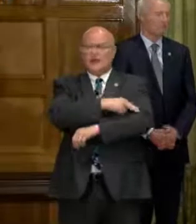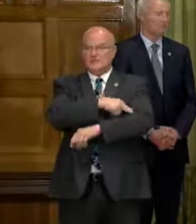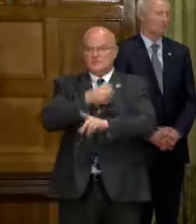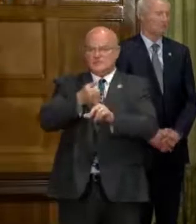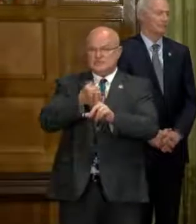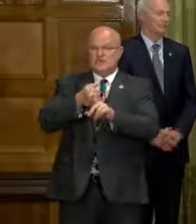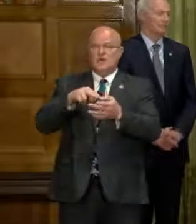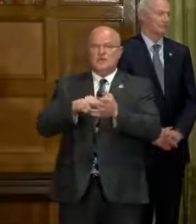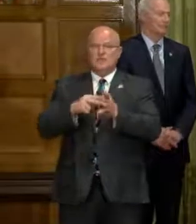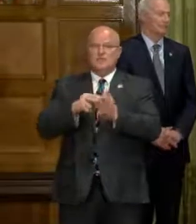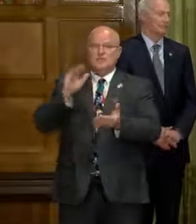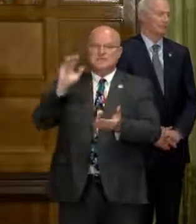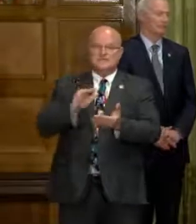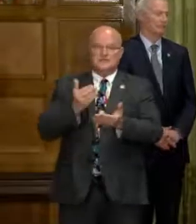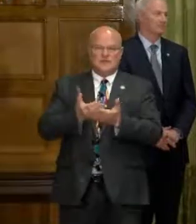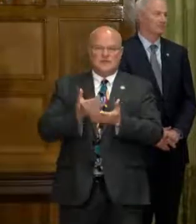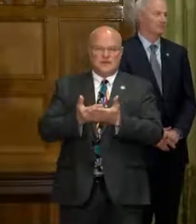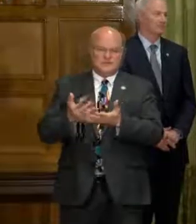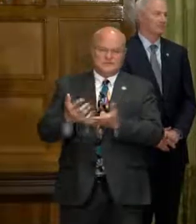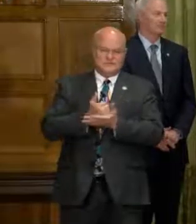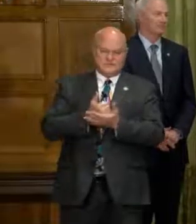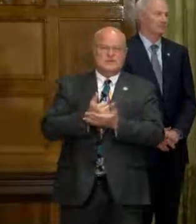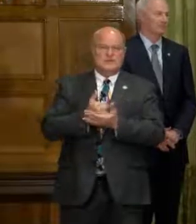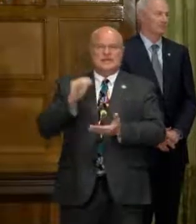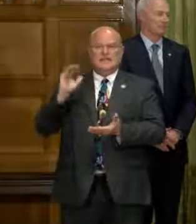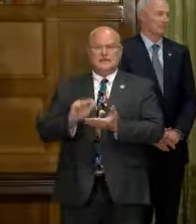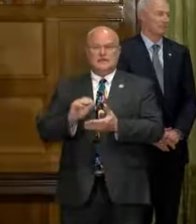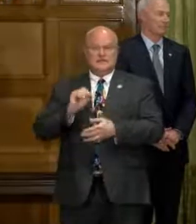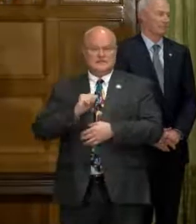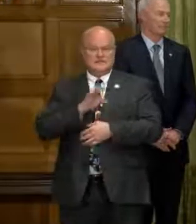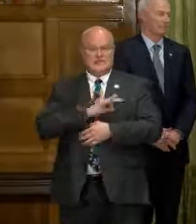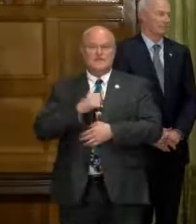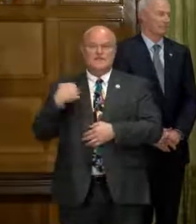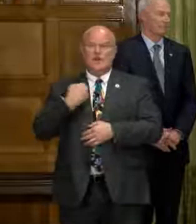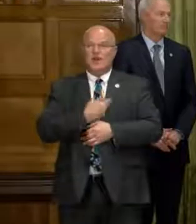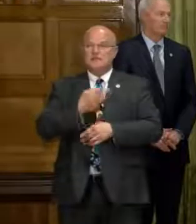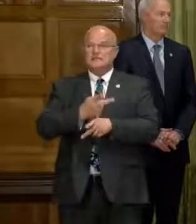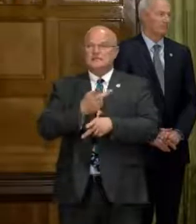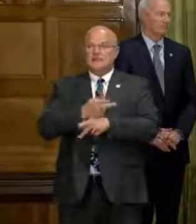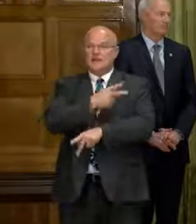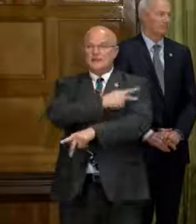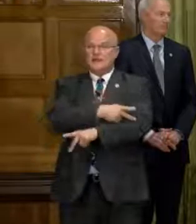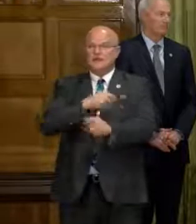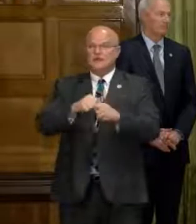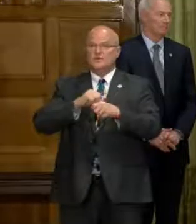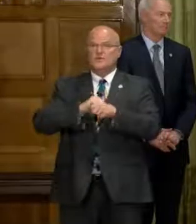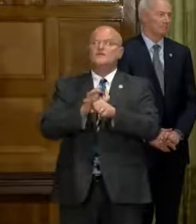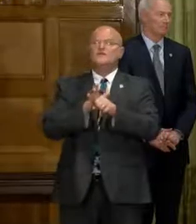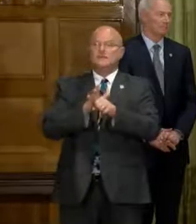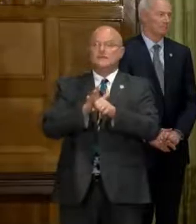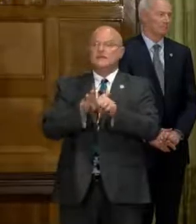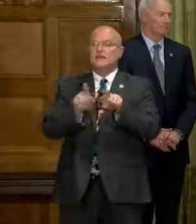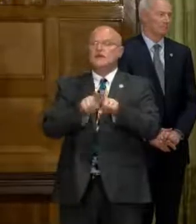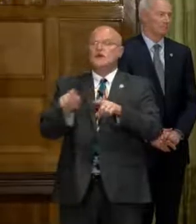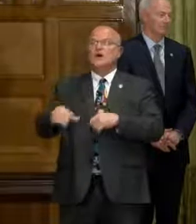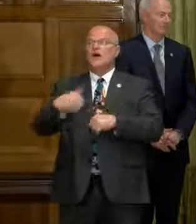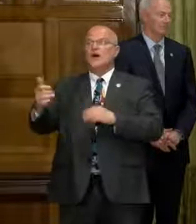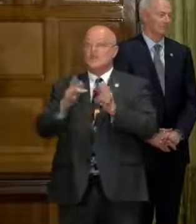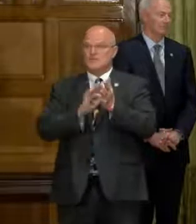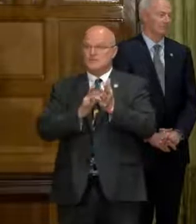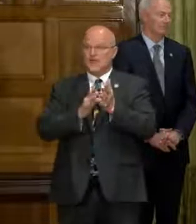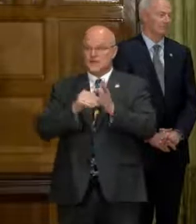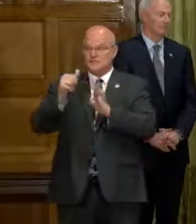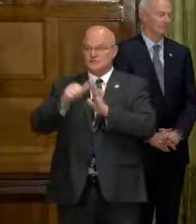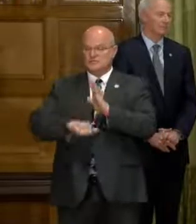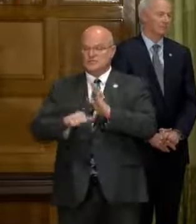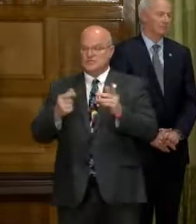hospitals, which means decreased revenues and decreased staffing. For us to be able to take care of patients with COVID-19 as well as other medical and